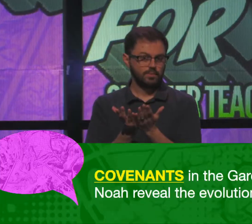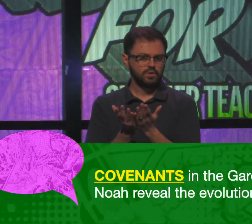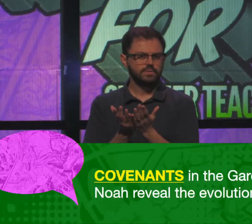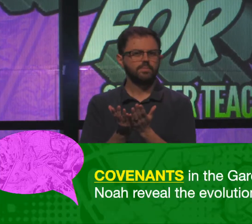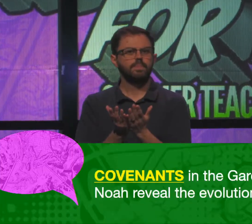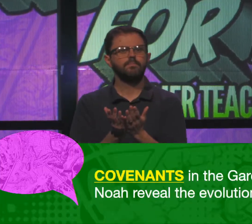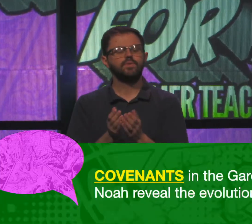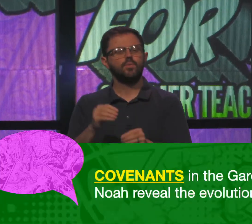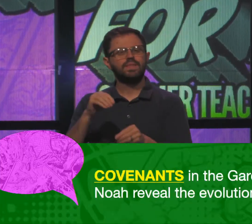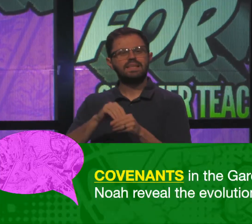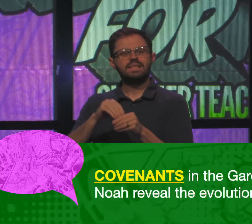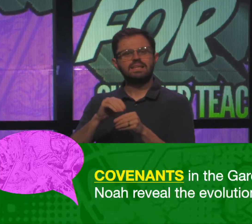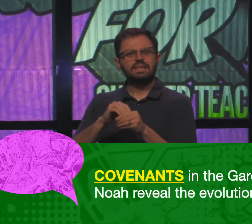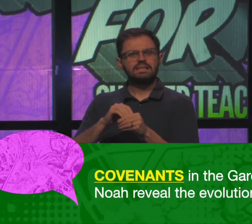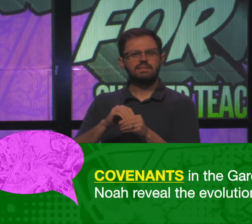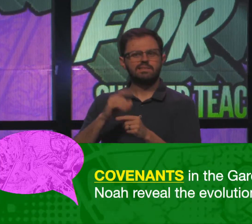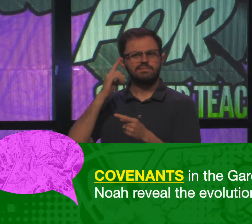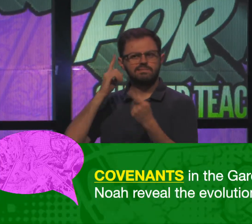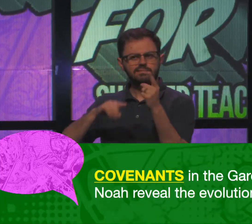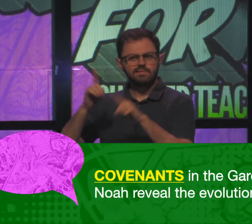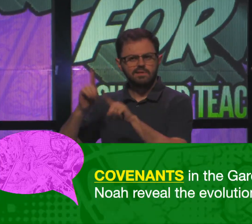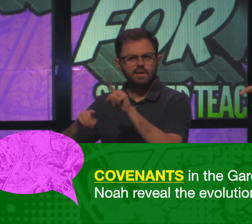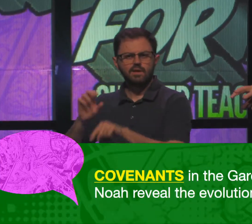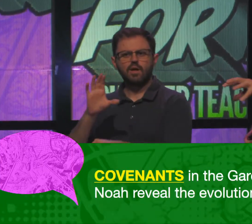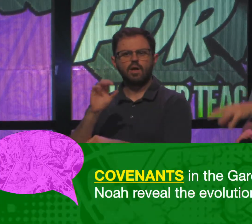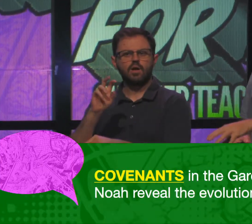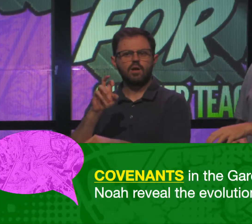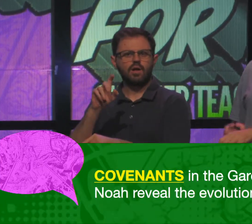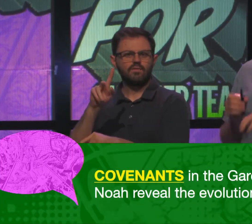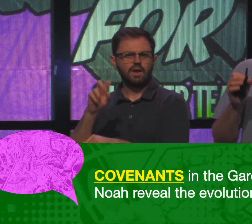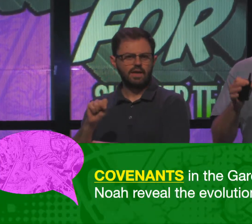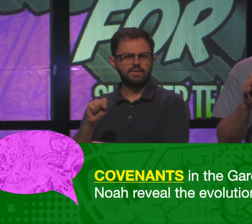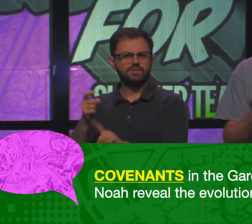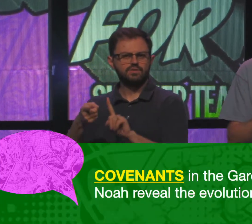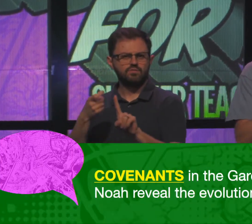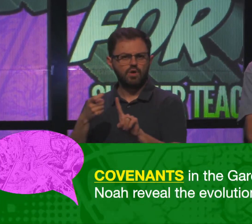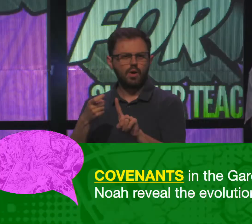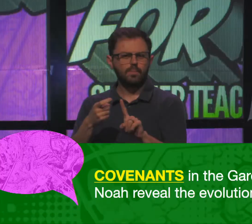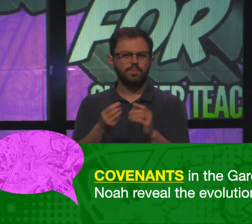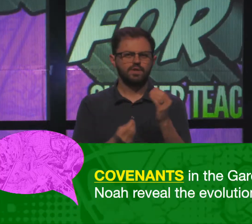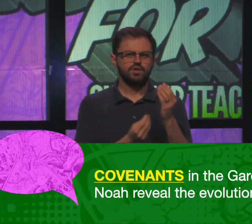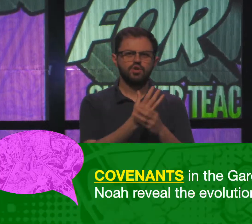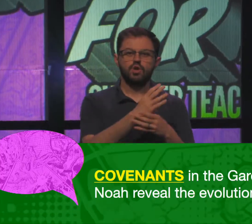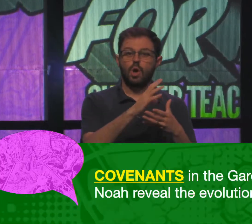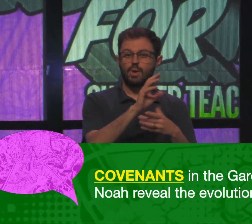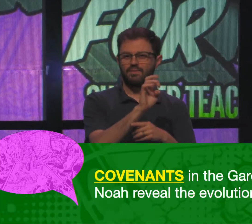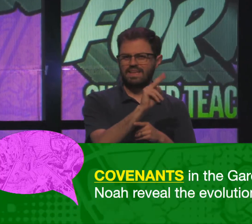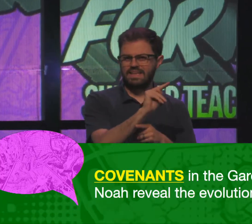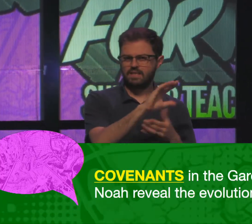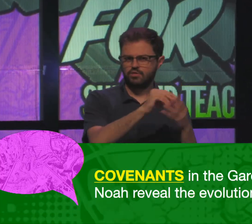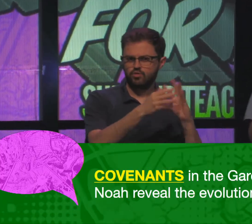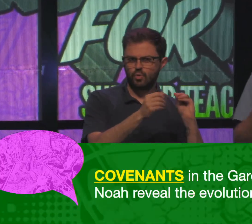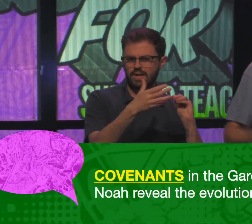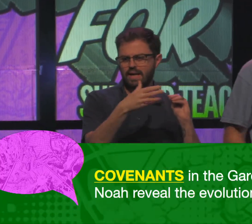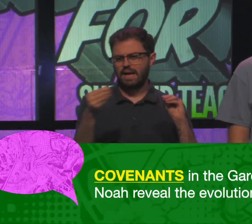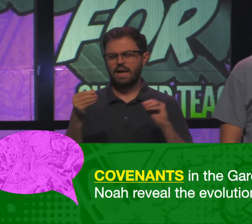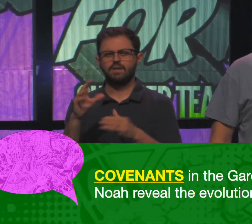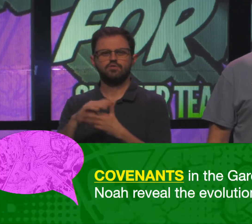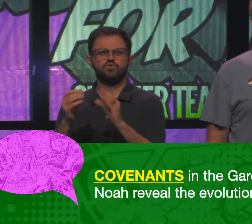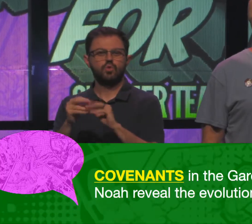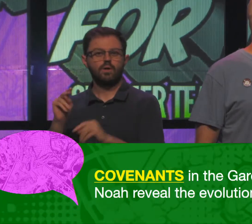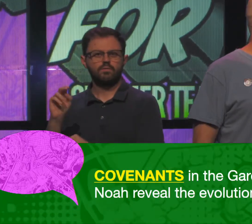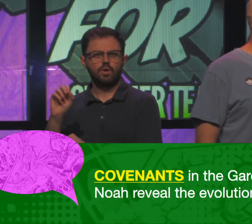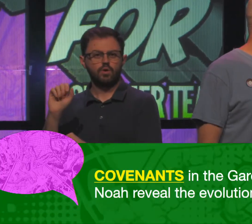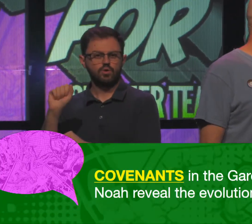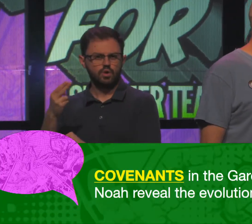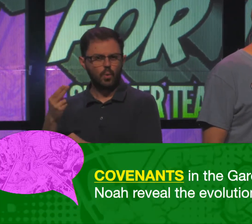covenants that are found in the Garden of Eden and in the story of Noah, and these two stories, those covenants reveal evolving faith. You're like, what are